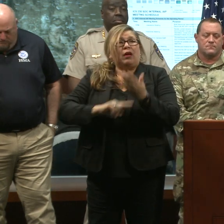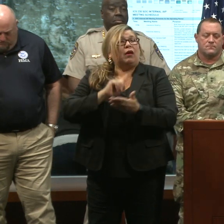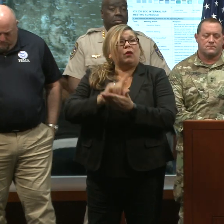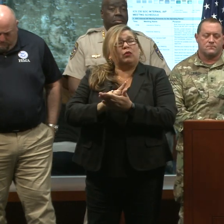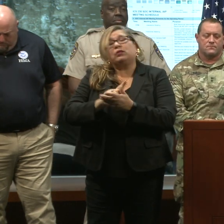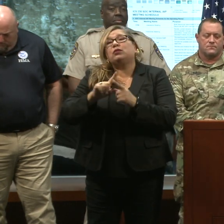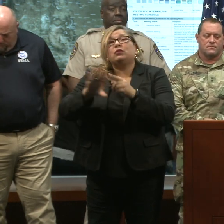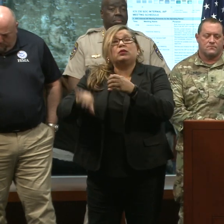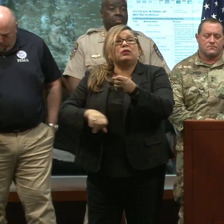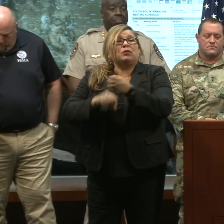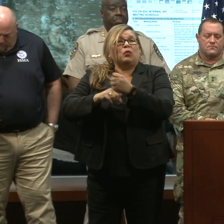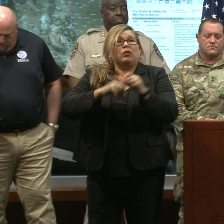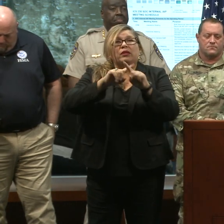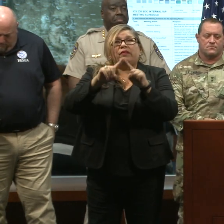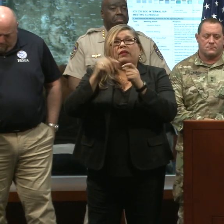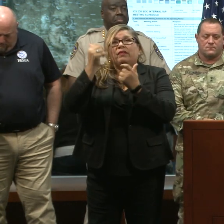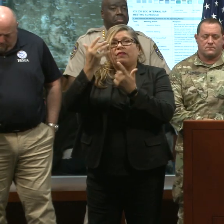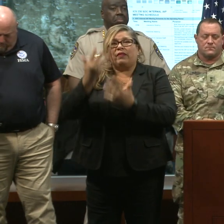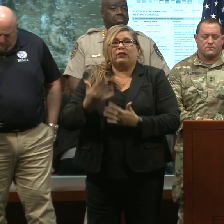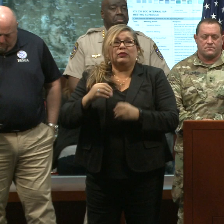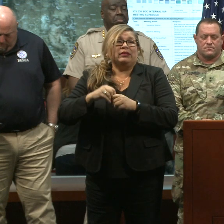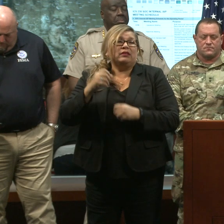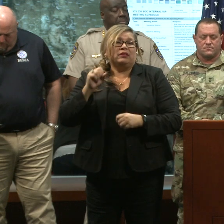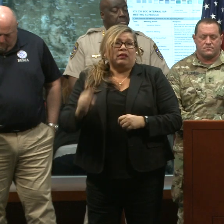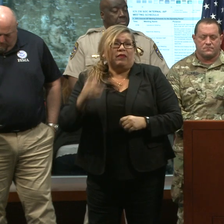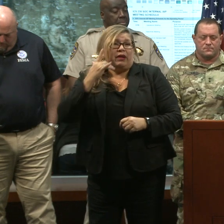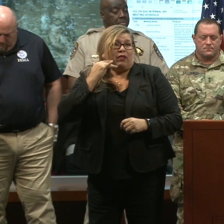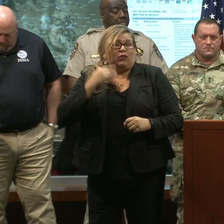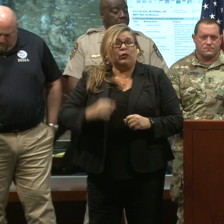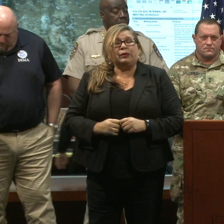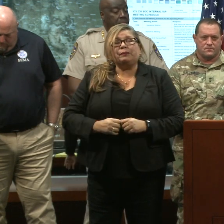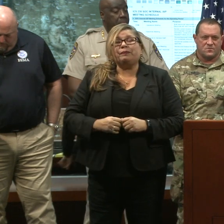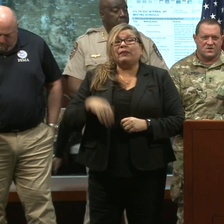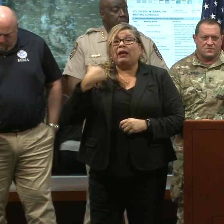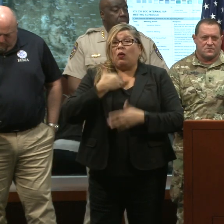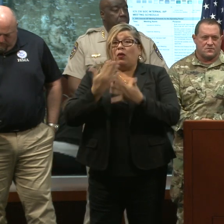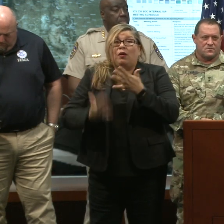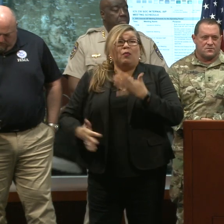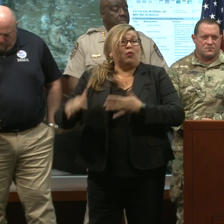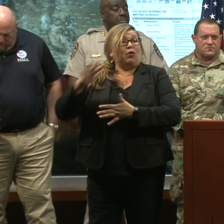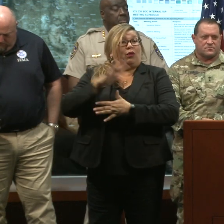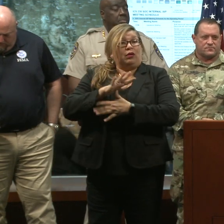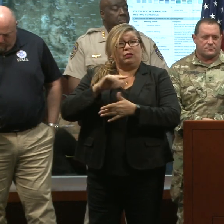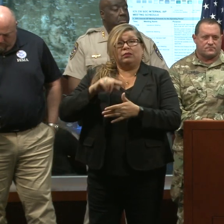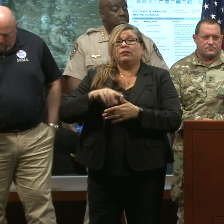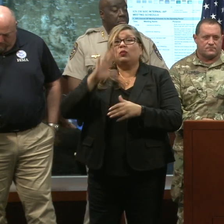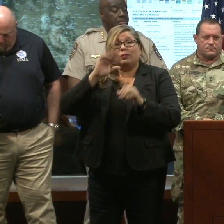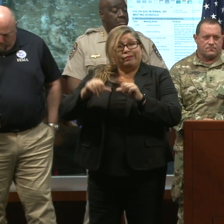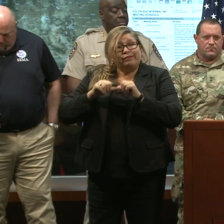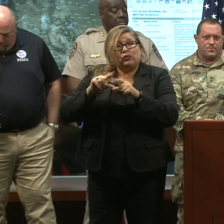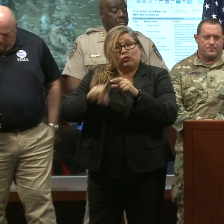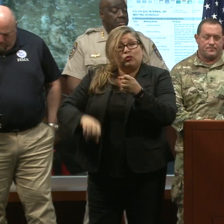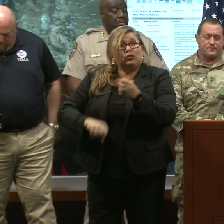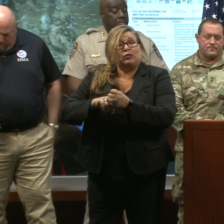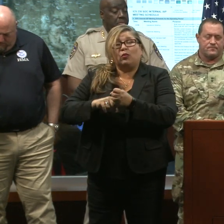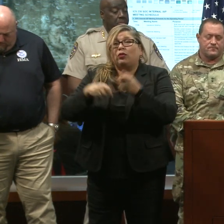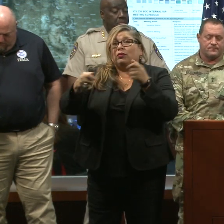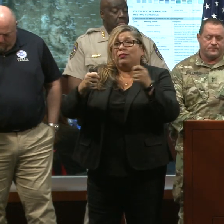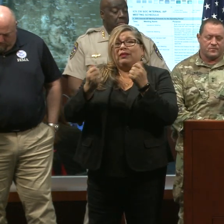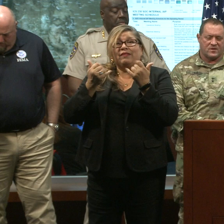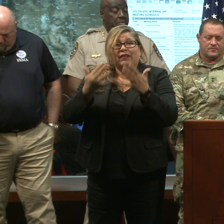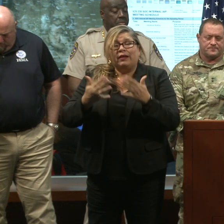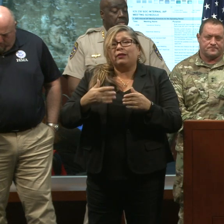support the various fires in Southern California. So our priorities will continue to be to support firefighting and